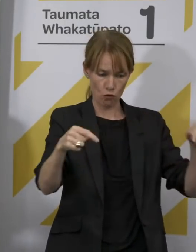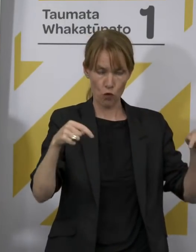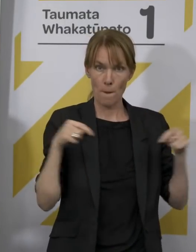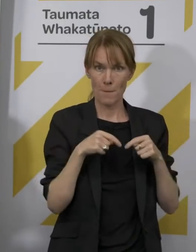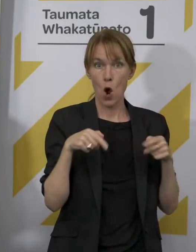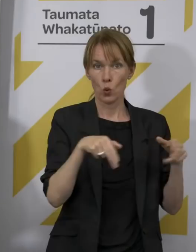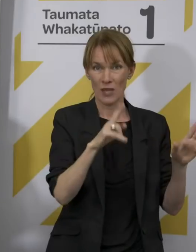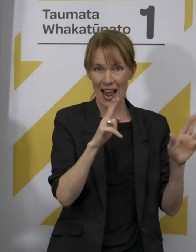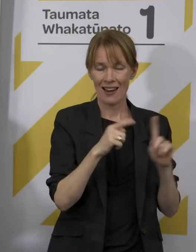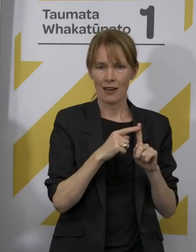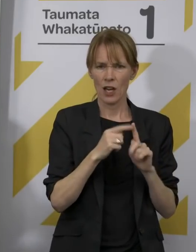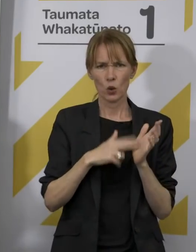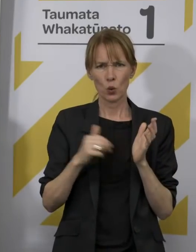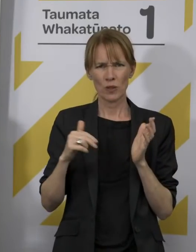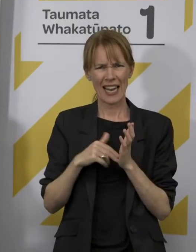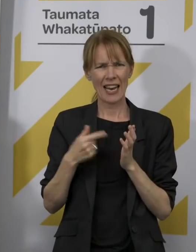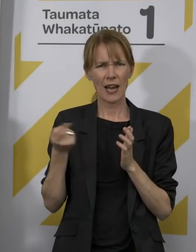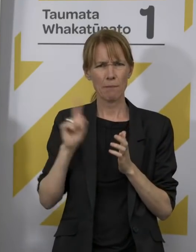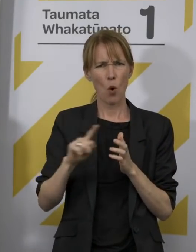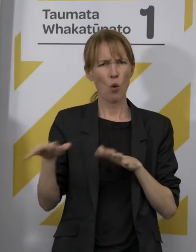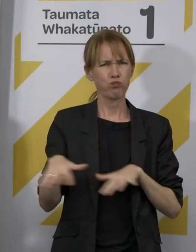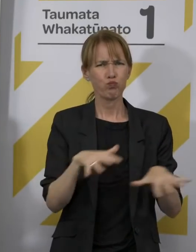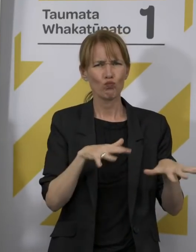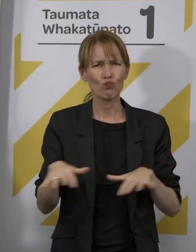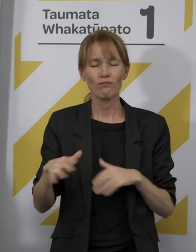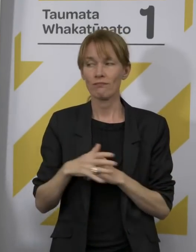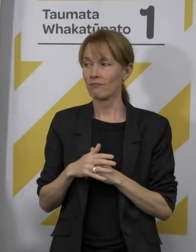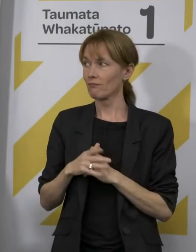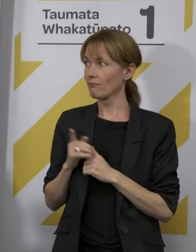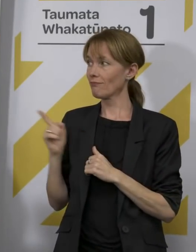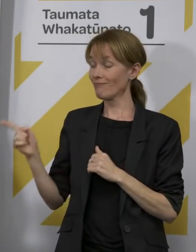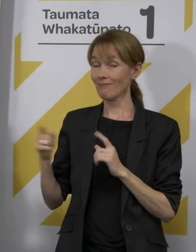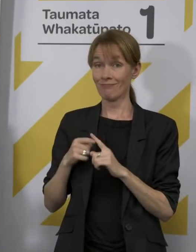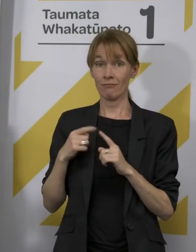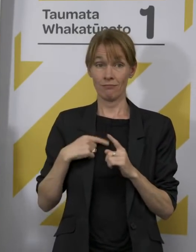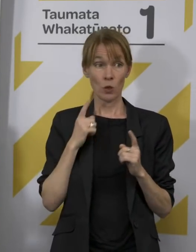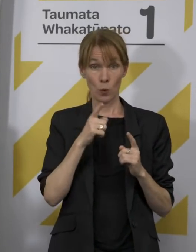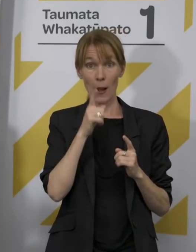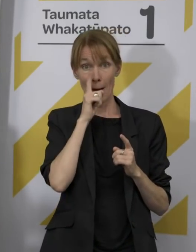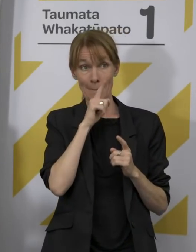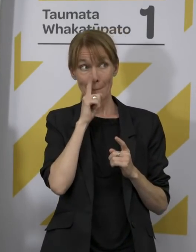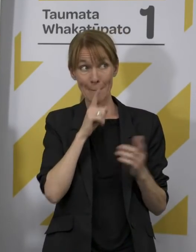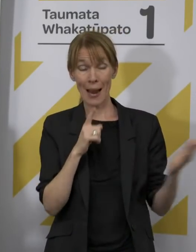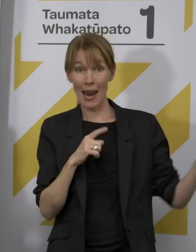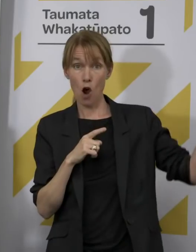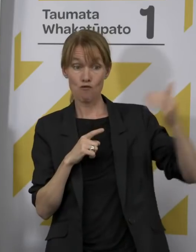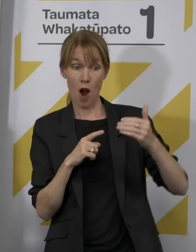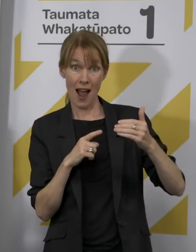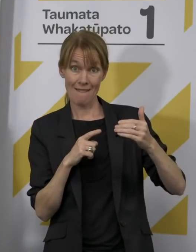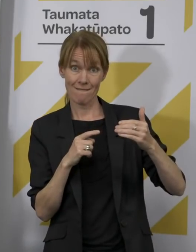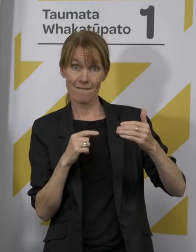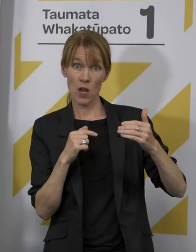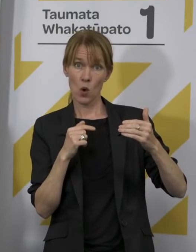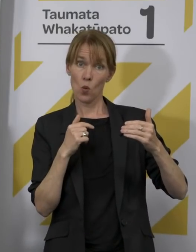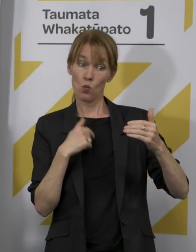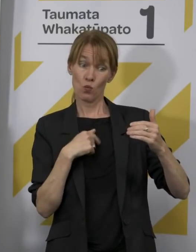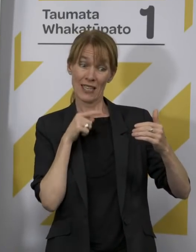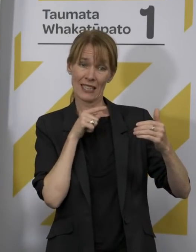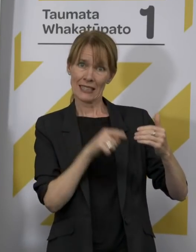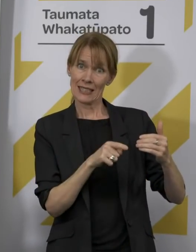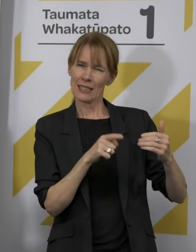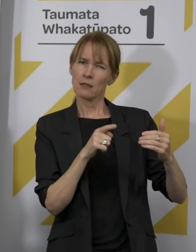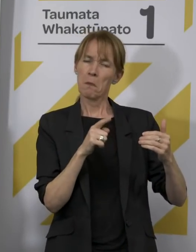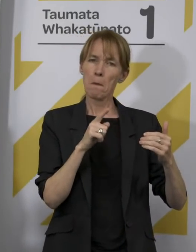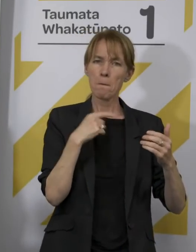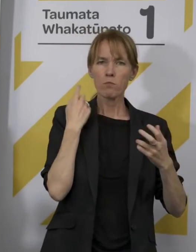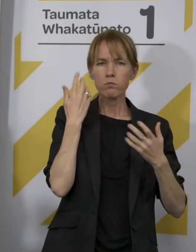period until people have returned that initial test as negative, but we're looking at all these things. We're really, really focused on making sure